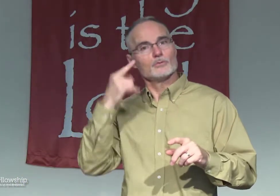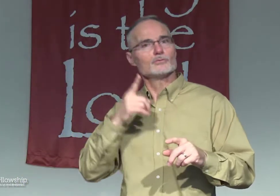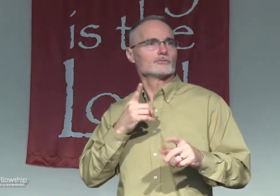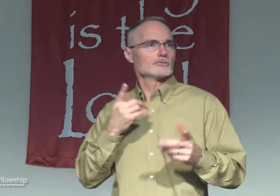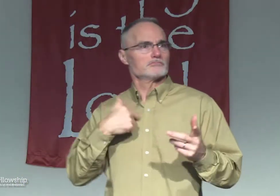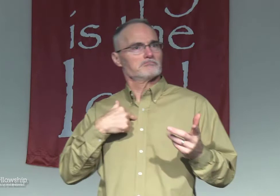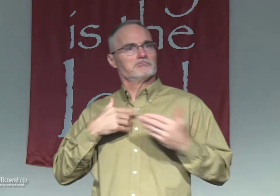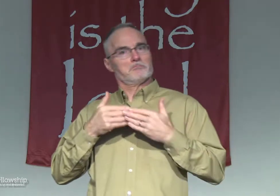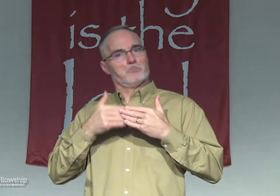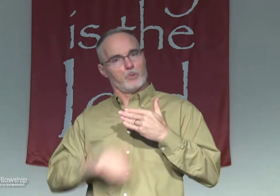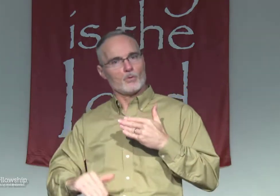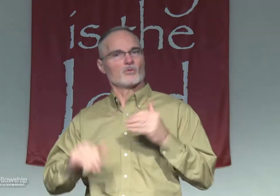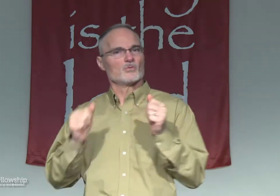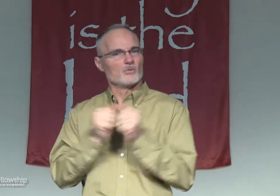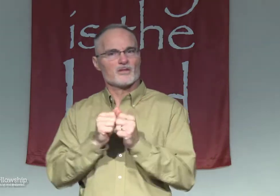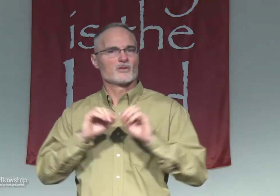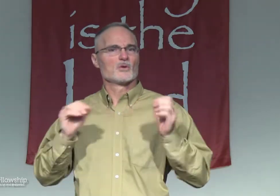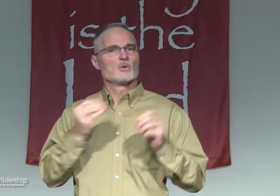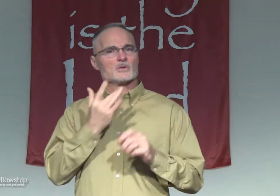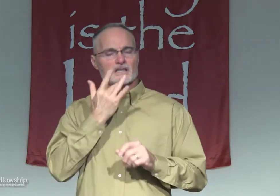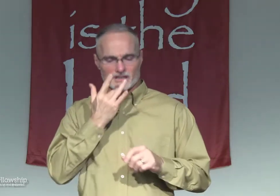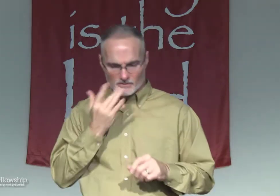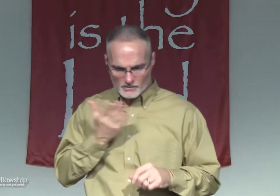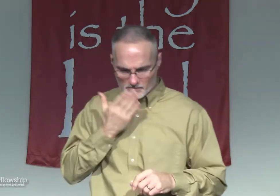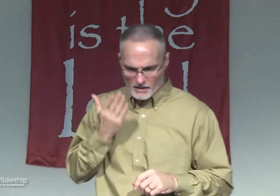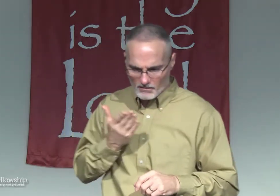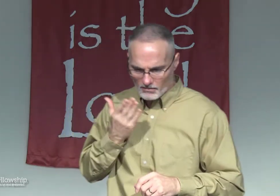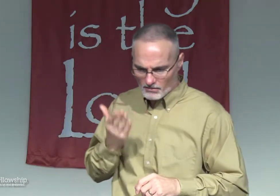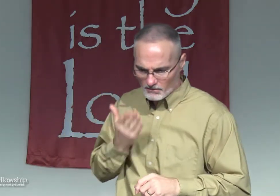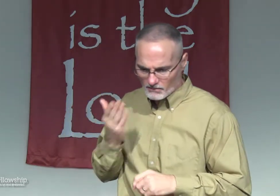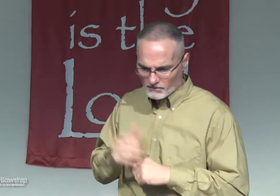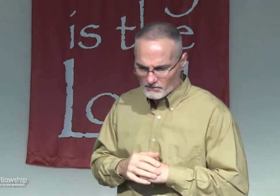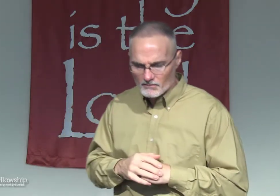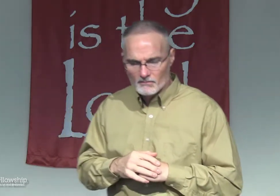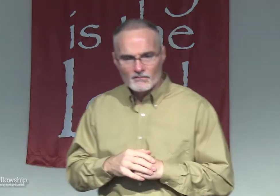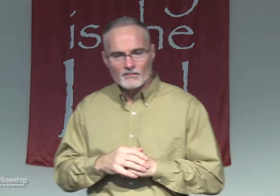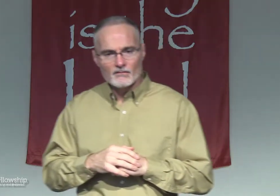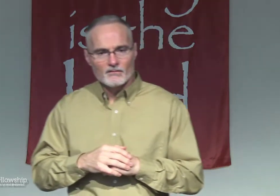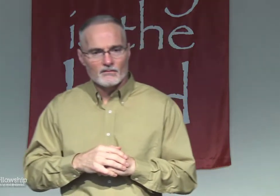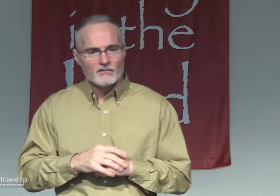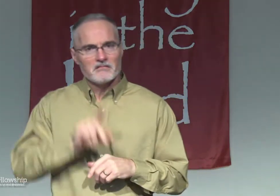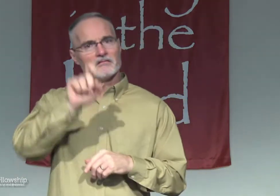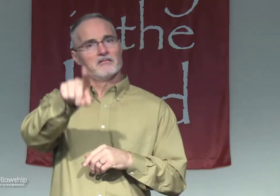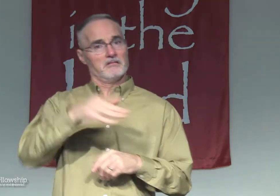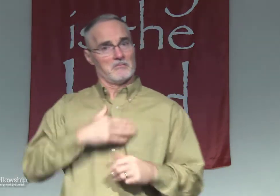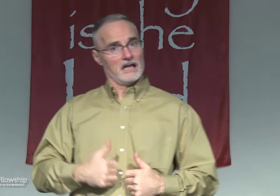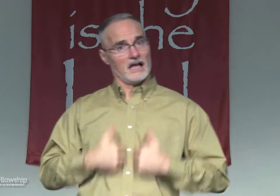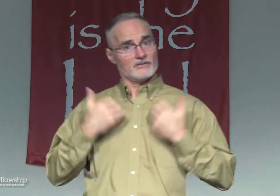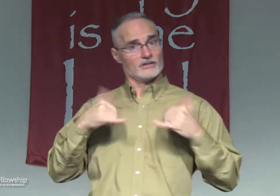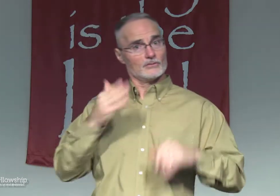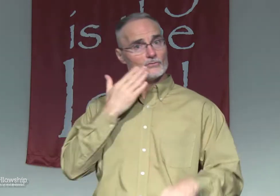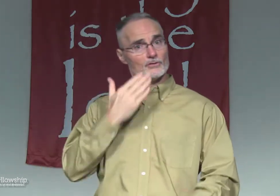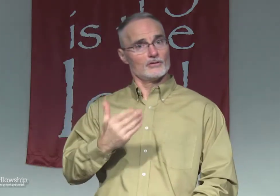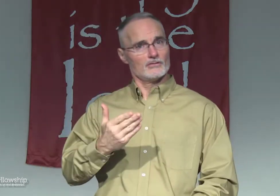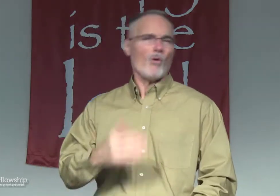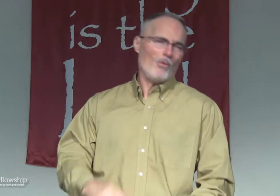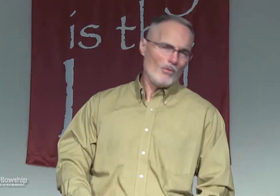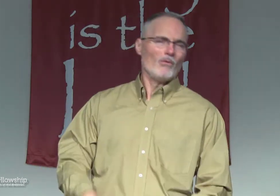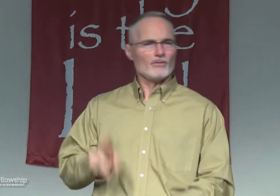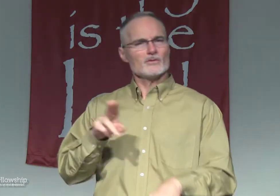Now, thankfully, it's not true, but let's say I was born with no taste or sense of smell. Would my